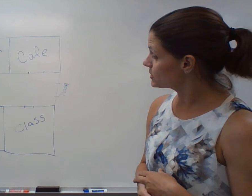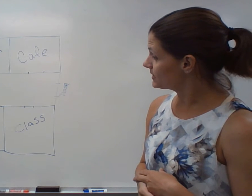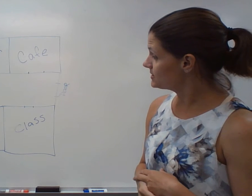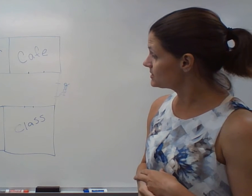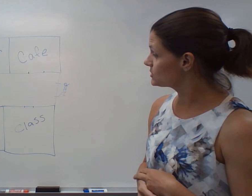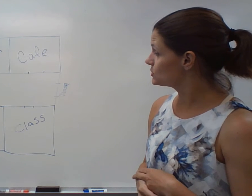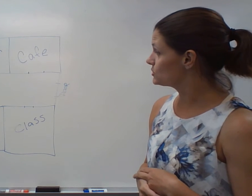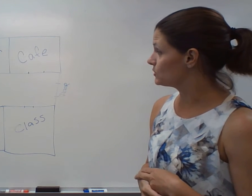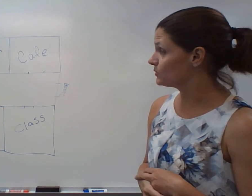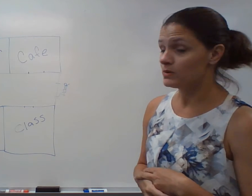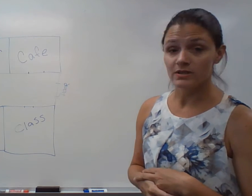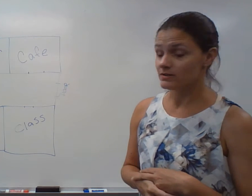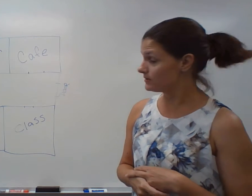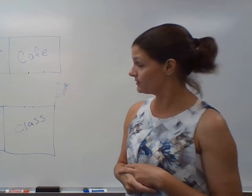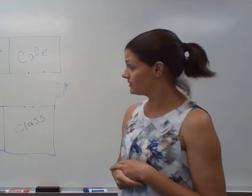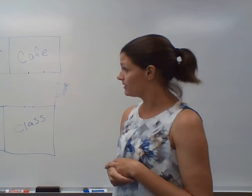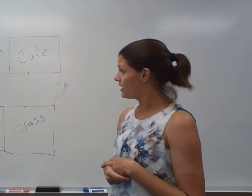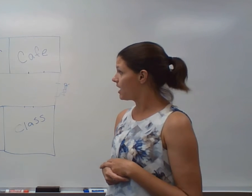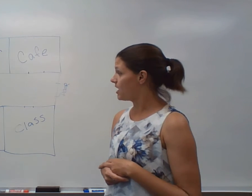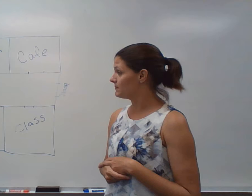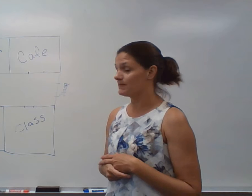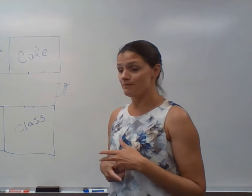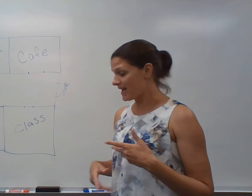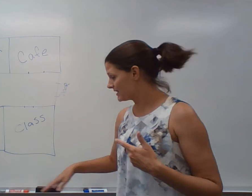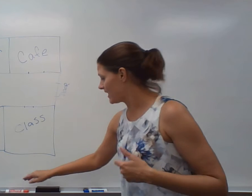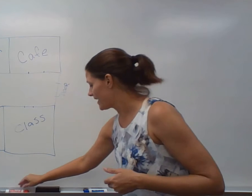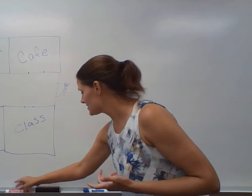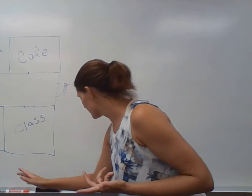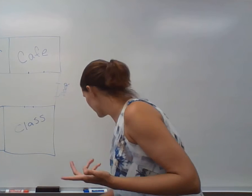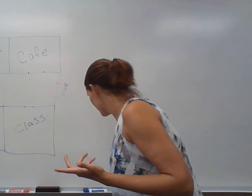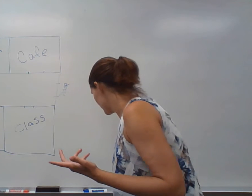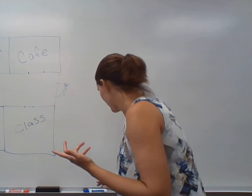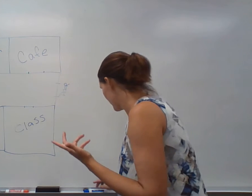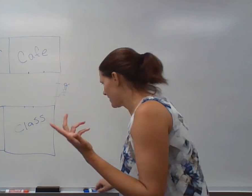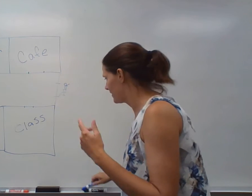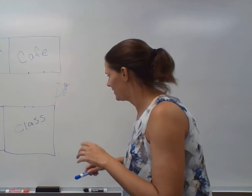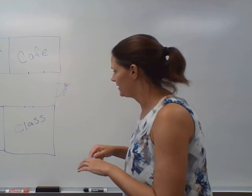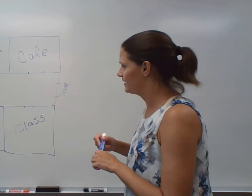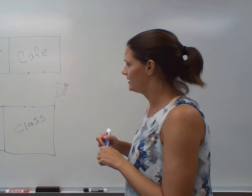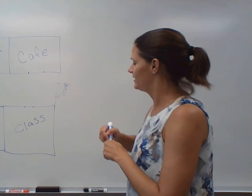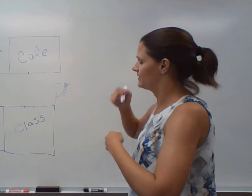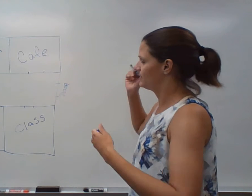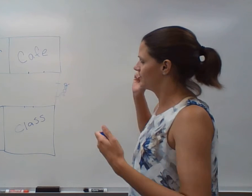directions to my class, let's say